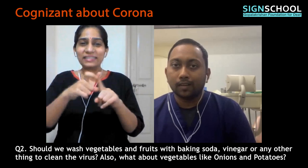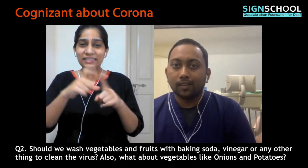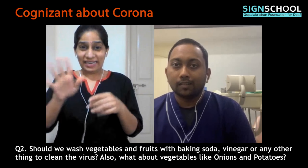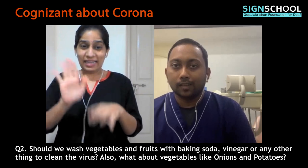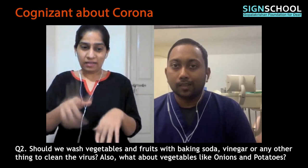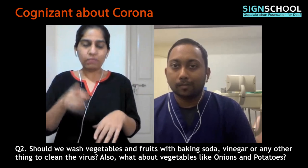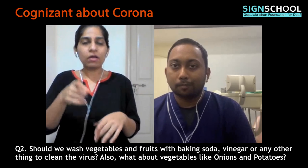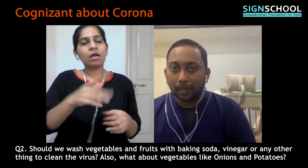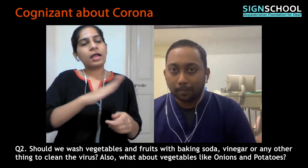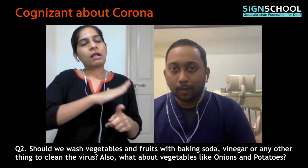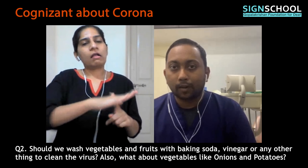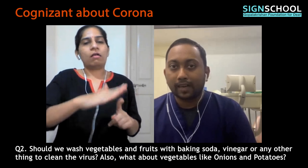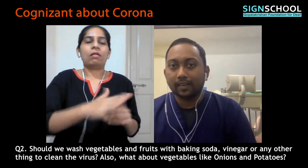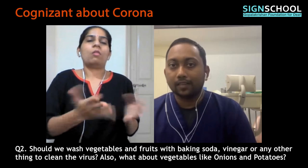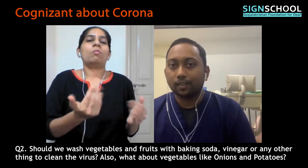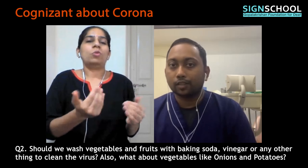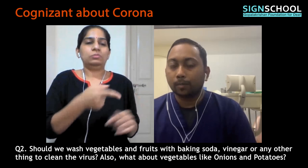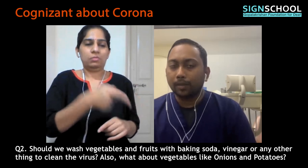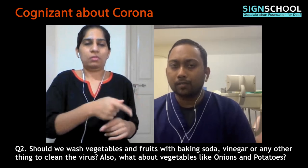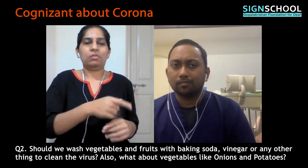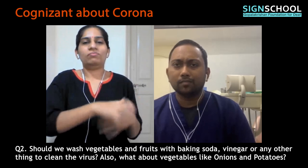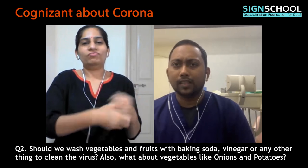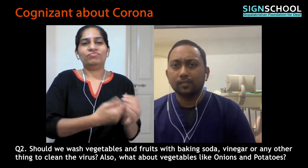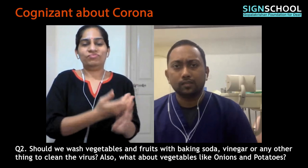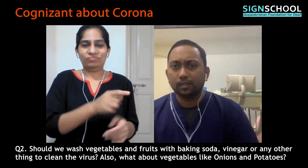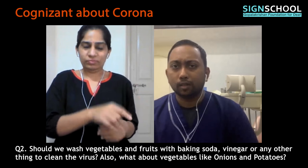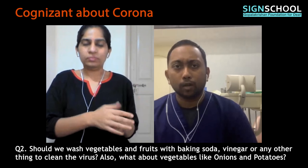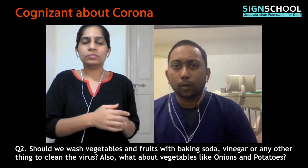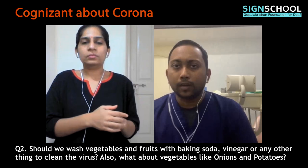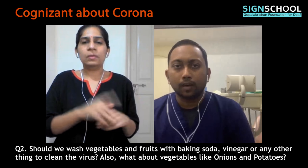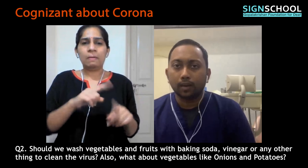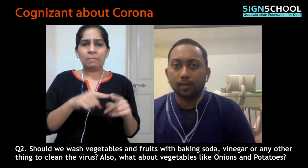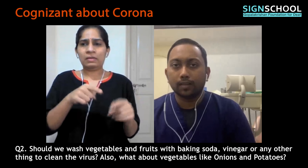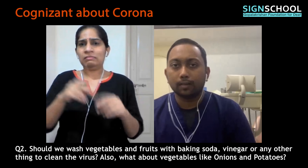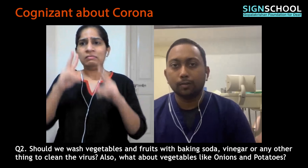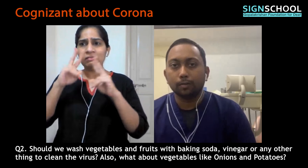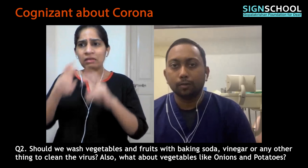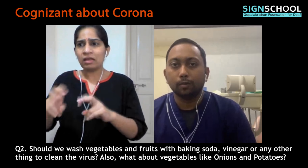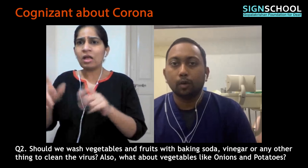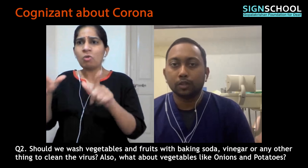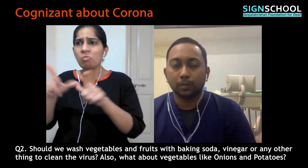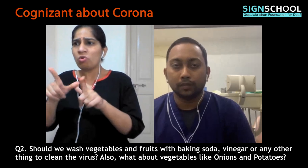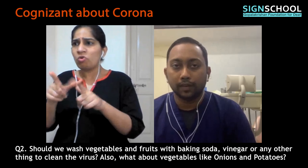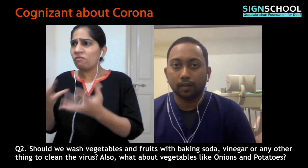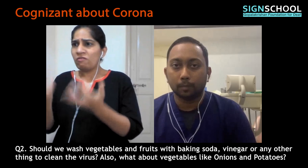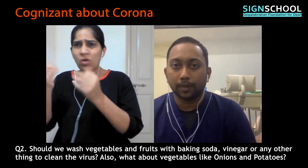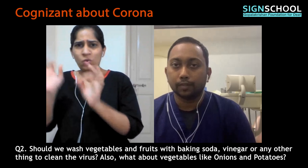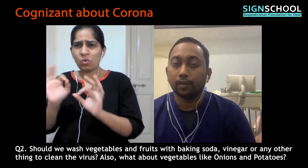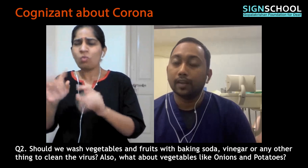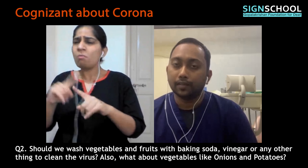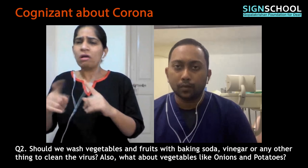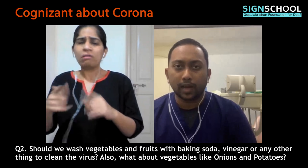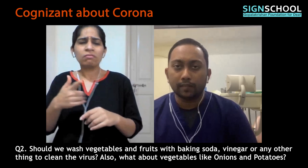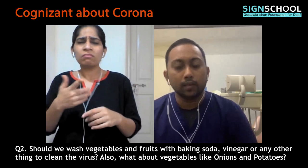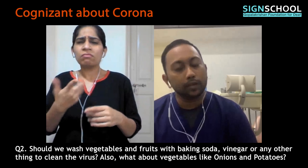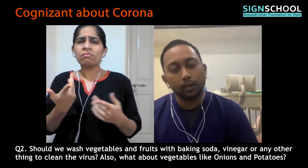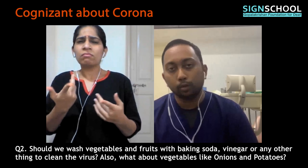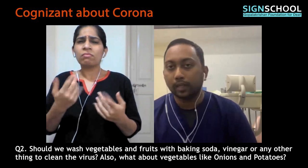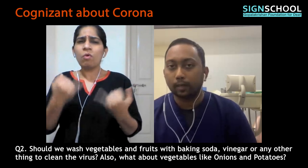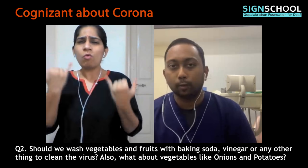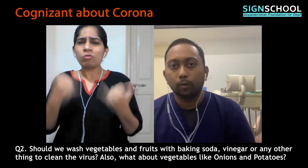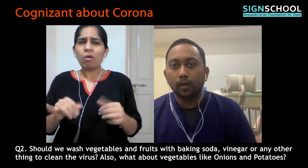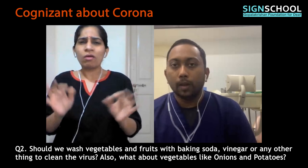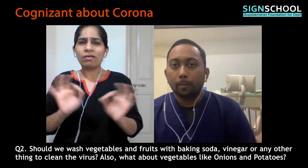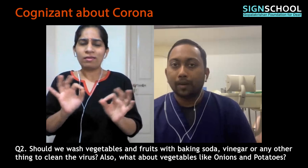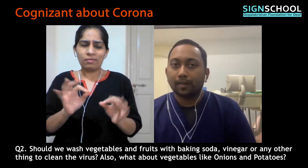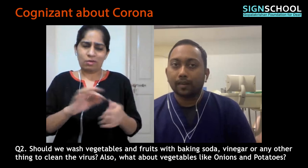proven paper or any research topic, it's not going to hurt to wash it with vinegar or baking soda. If you have it, you can